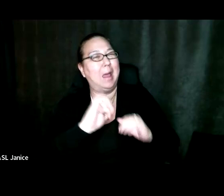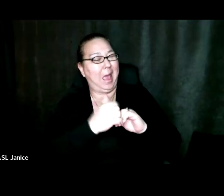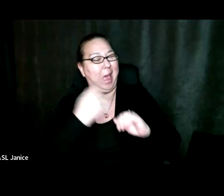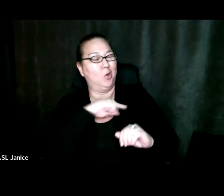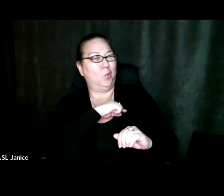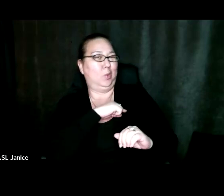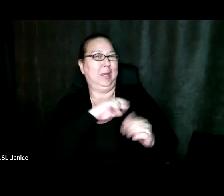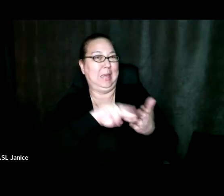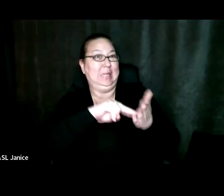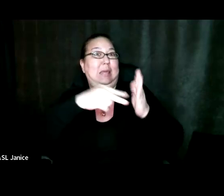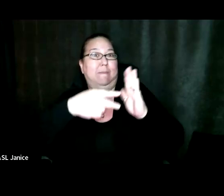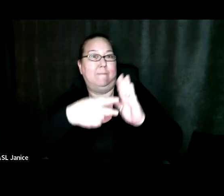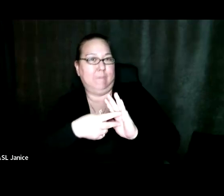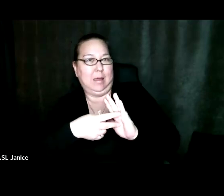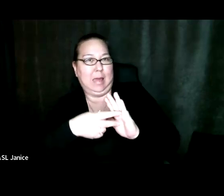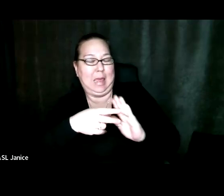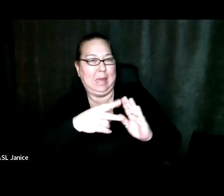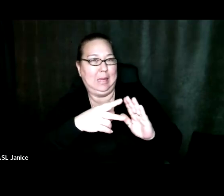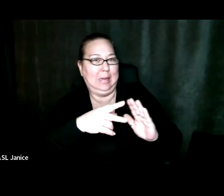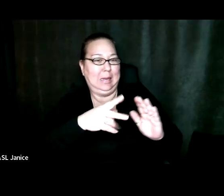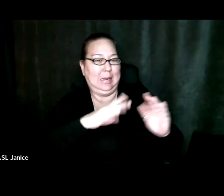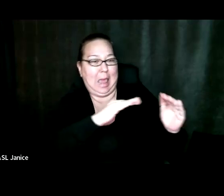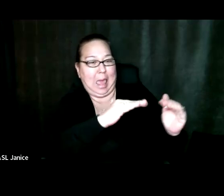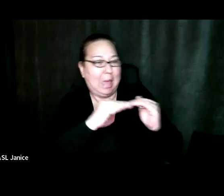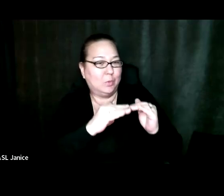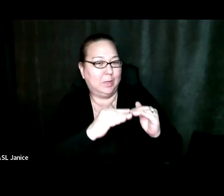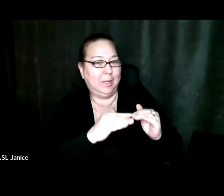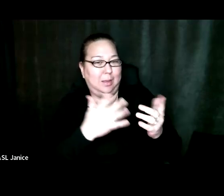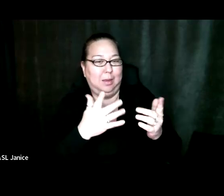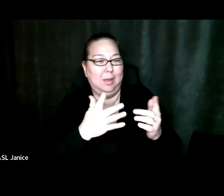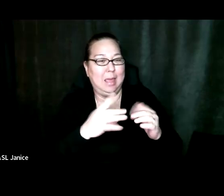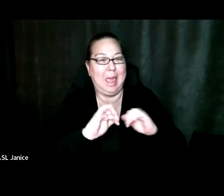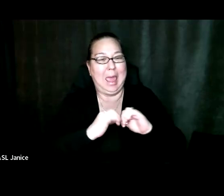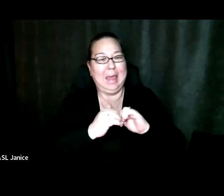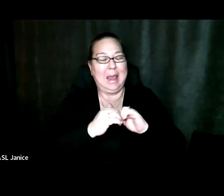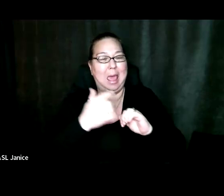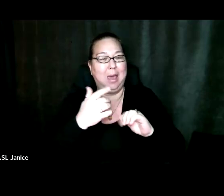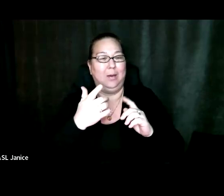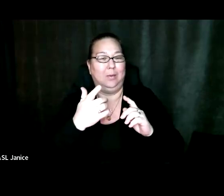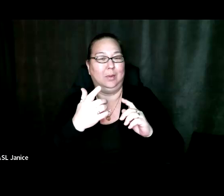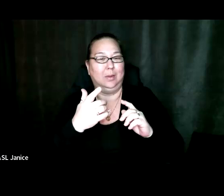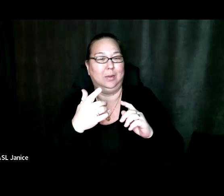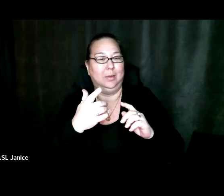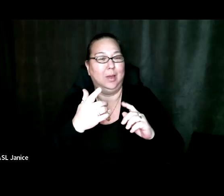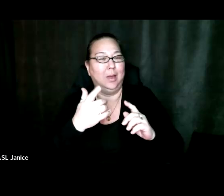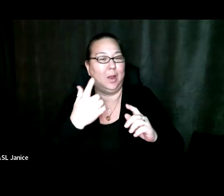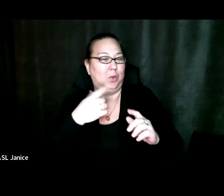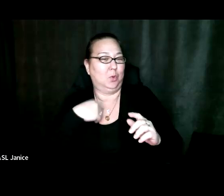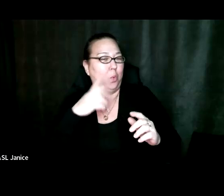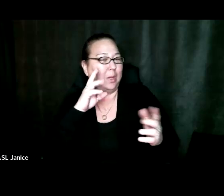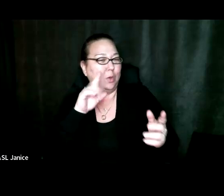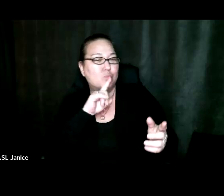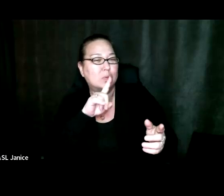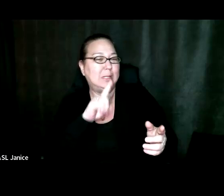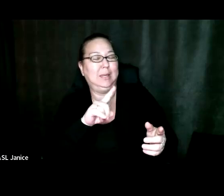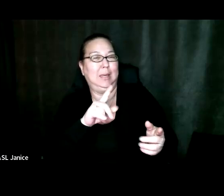sort of redefine equity from what it was in the weighted student funding world. But I think one of our biggest takeaways from weighted student funding, and the thing that will